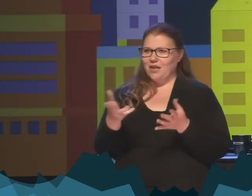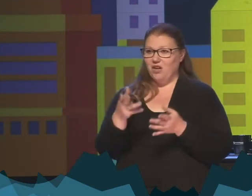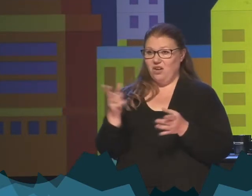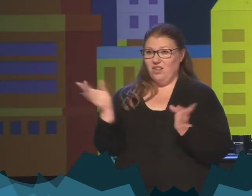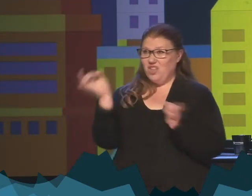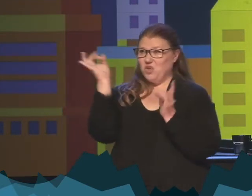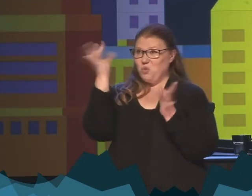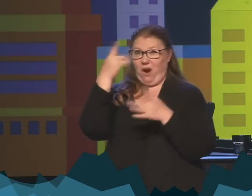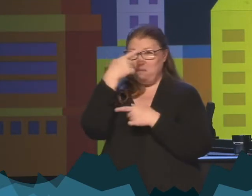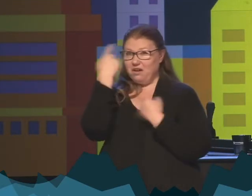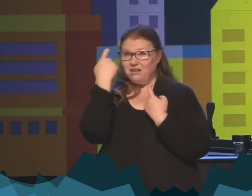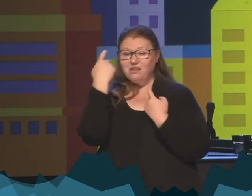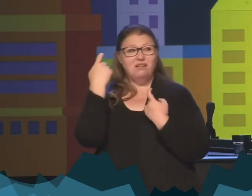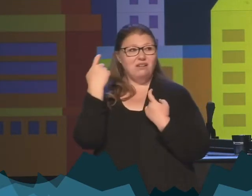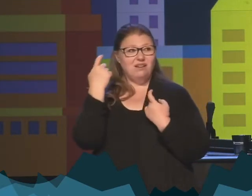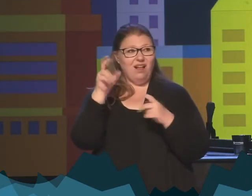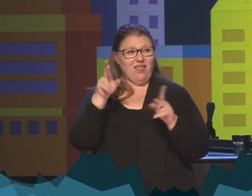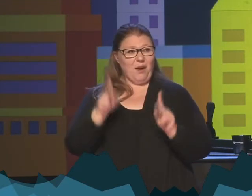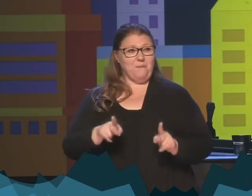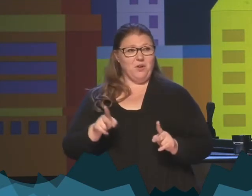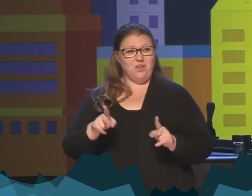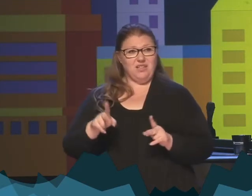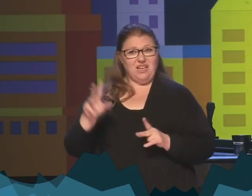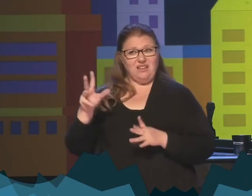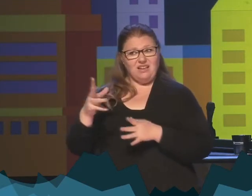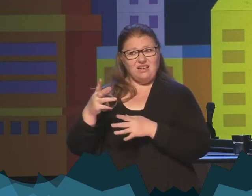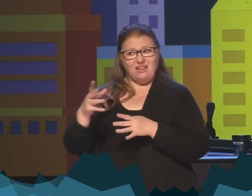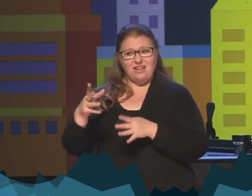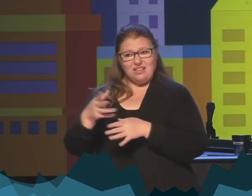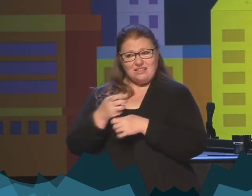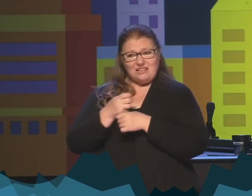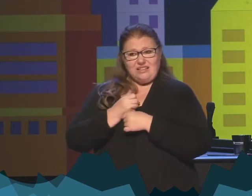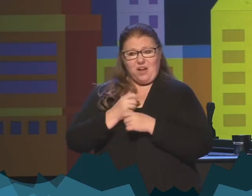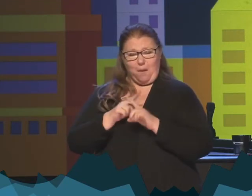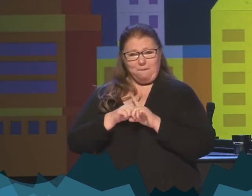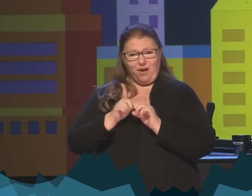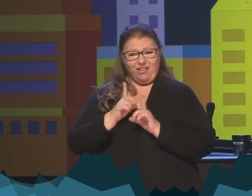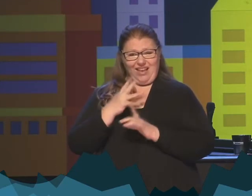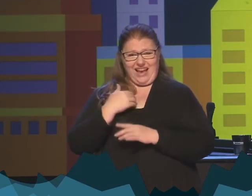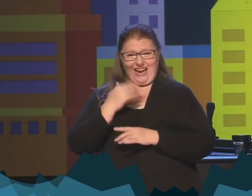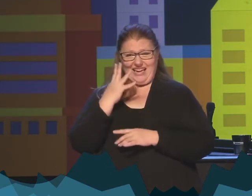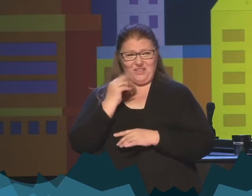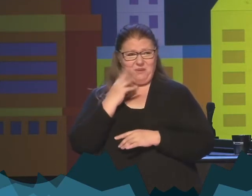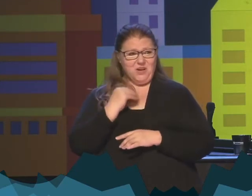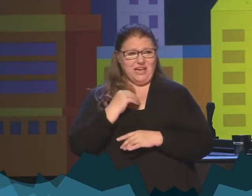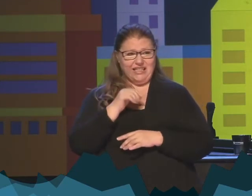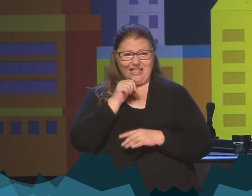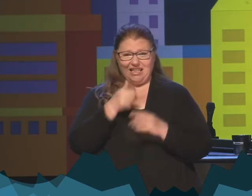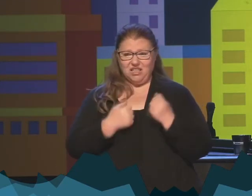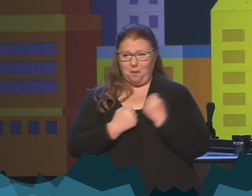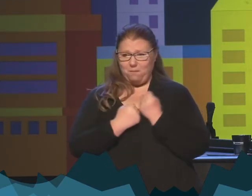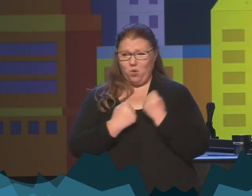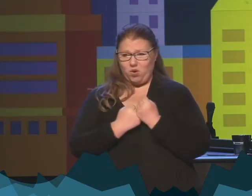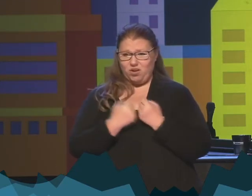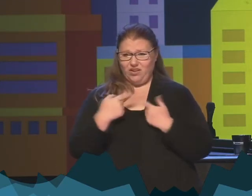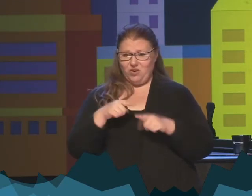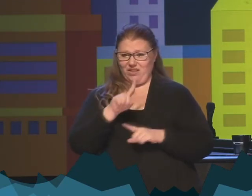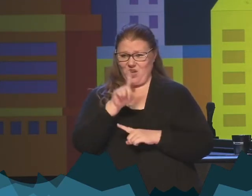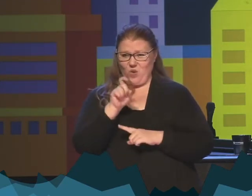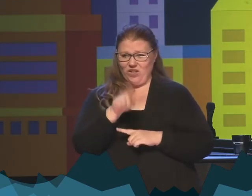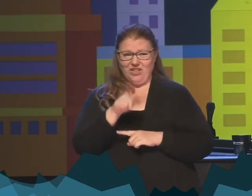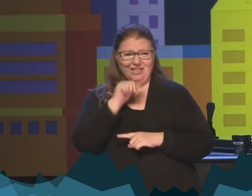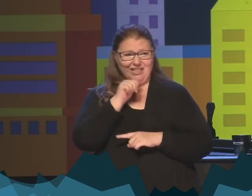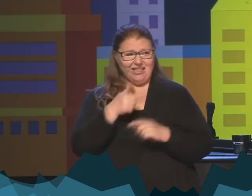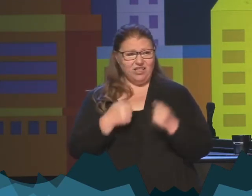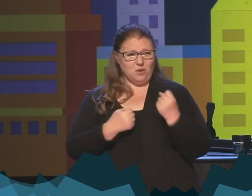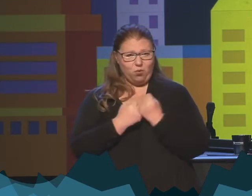trauma. This is a person who took hold of it, but then they had an experience that, man, it didn't support them in their questions, didn't support